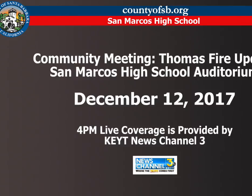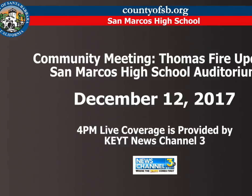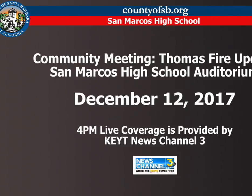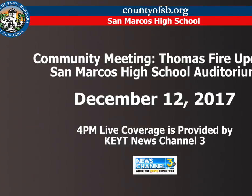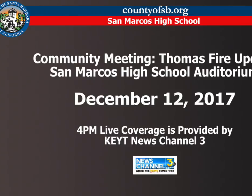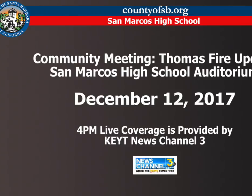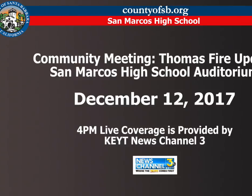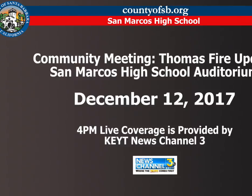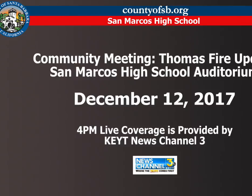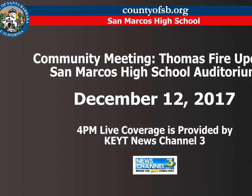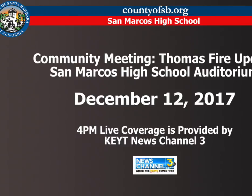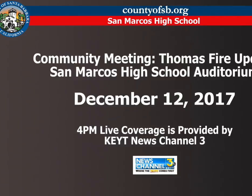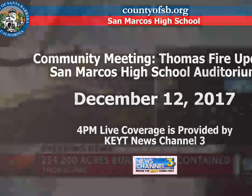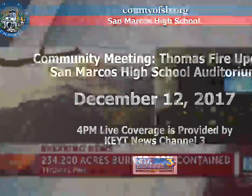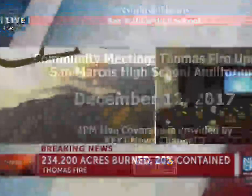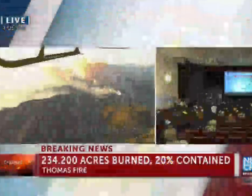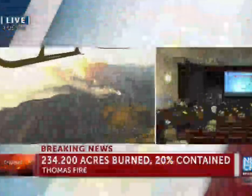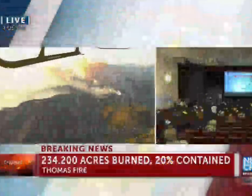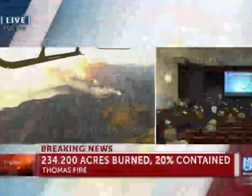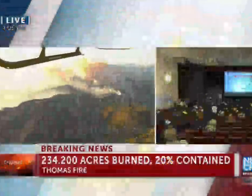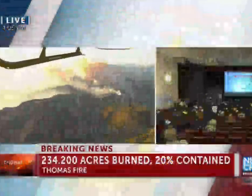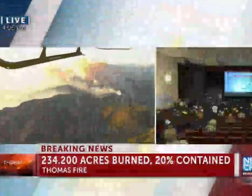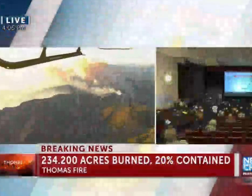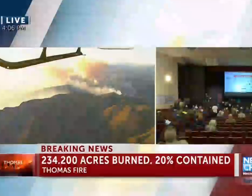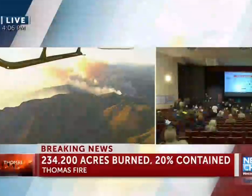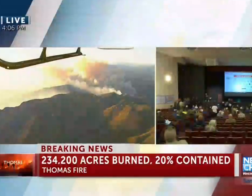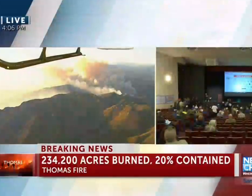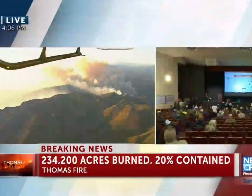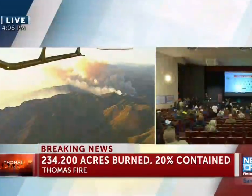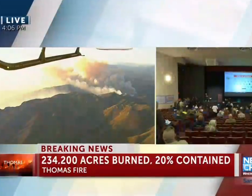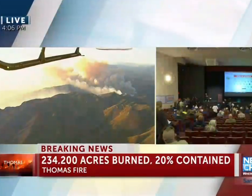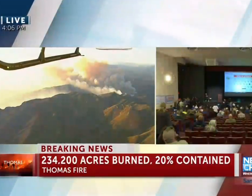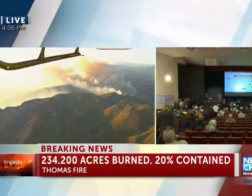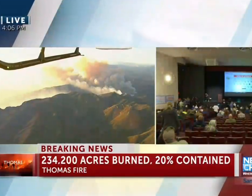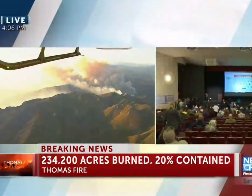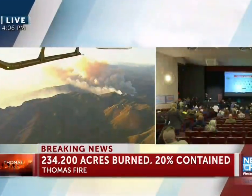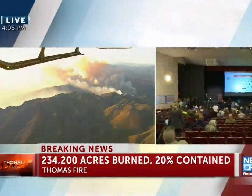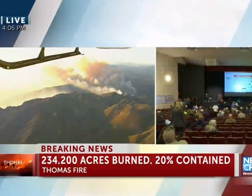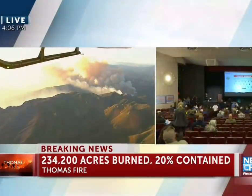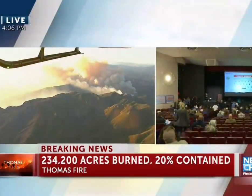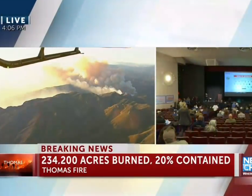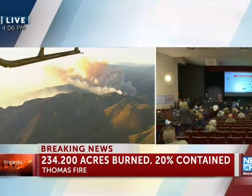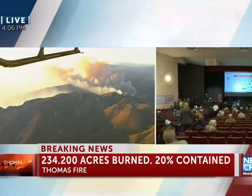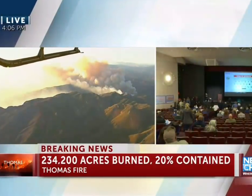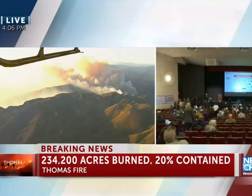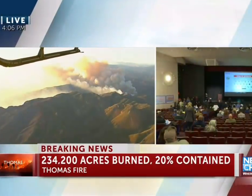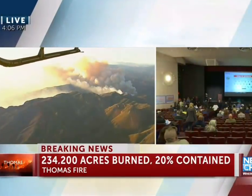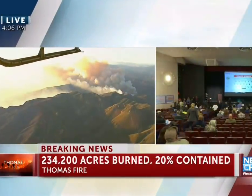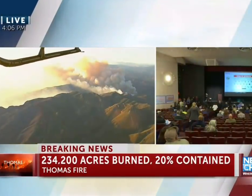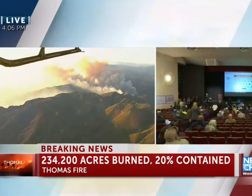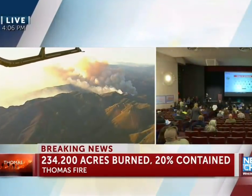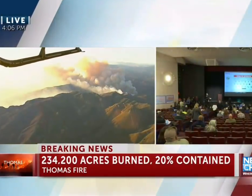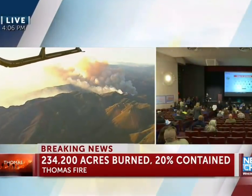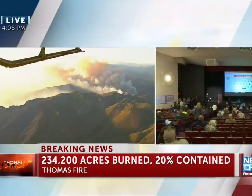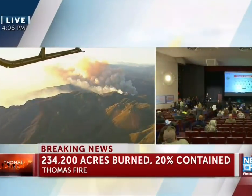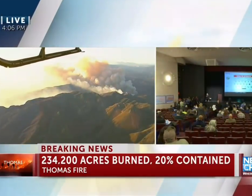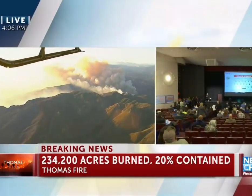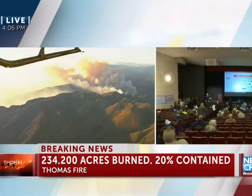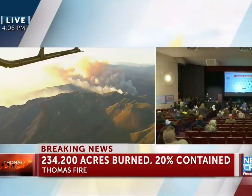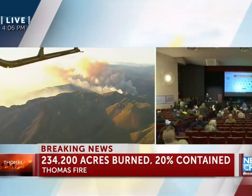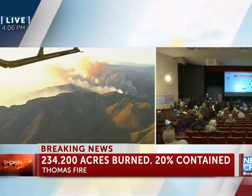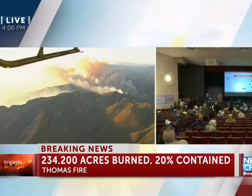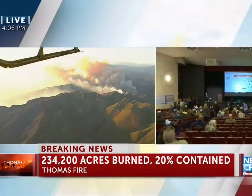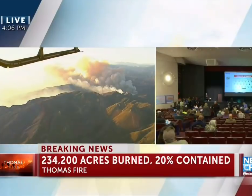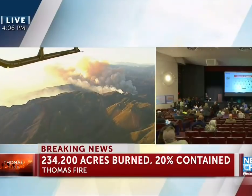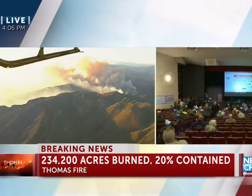Palmentieri has shown us, you've got that huge drainage, that huge canyon, if you will, that's filled with old trees and lots of brush, and that will take you